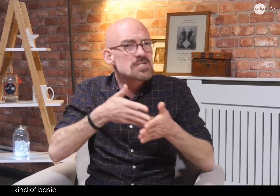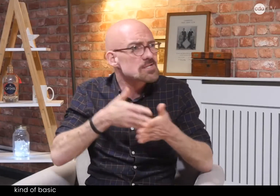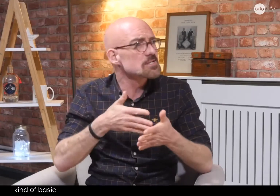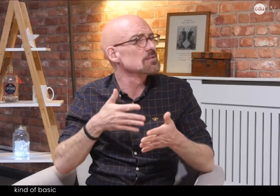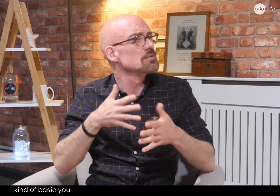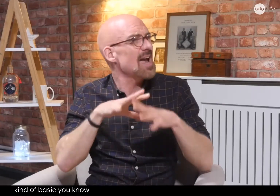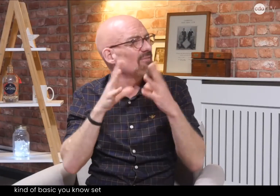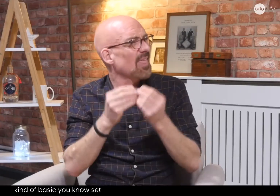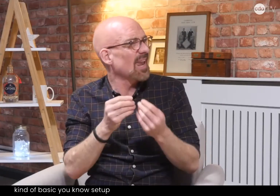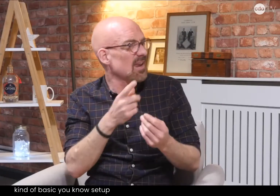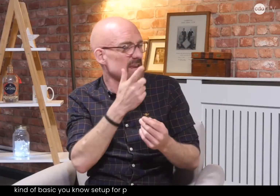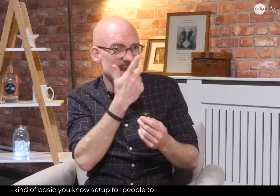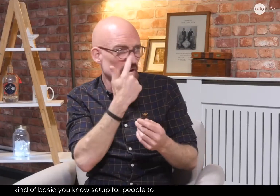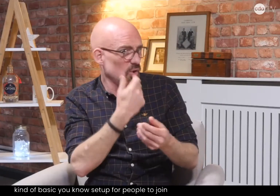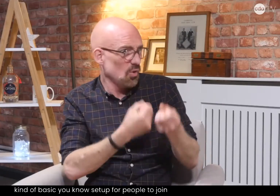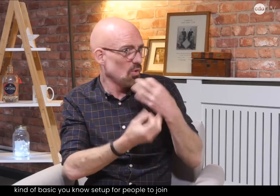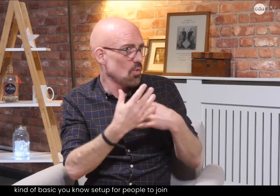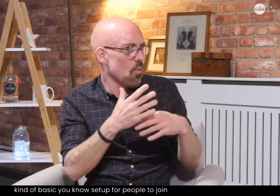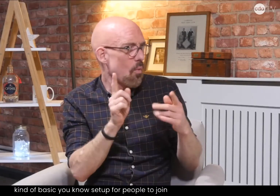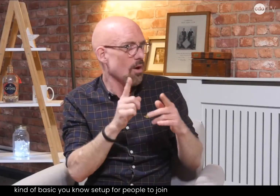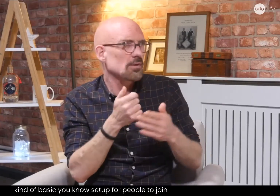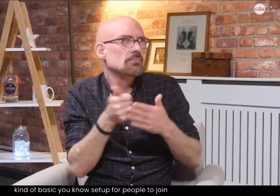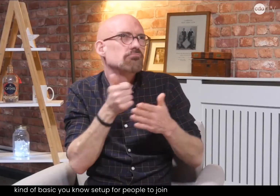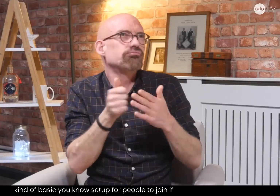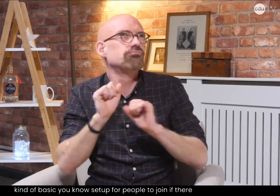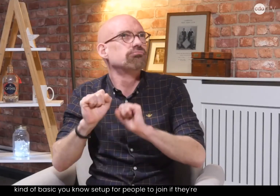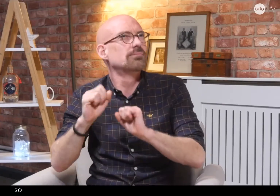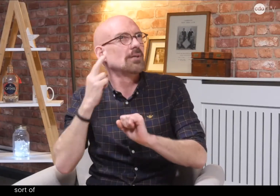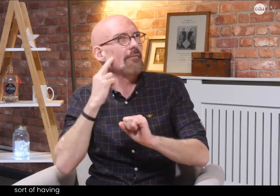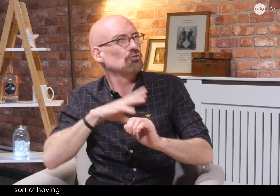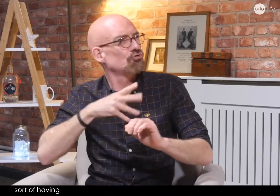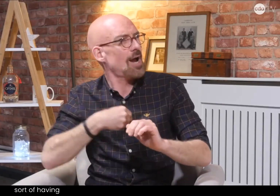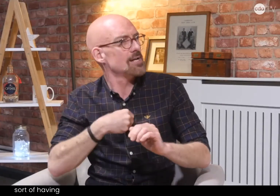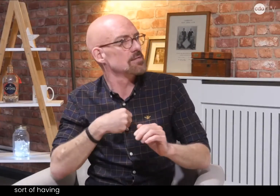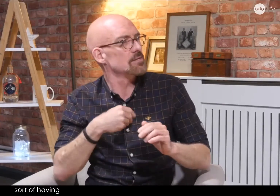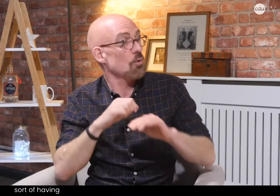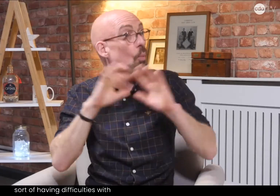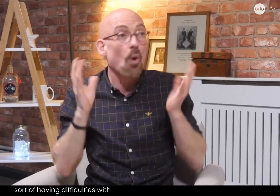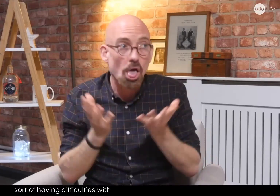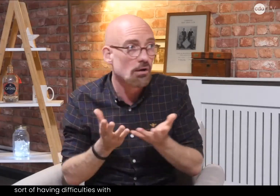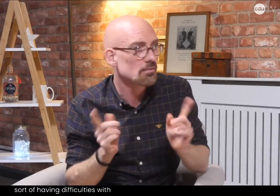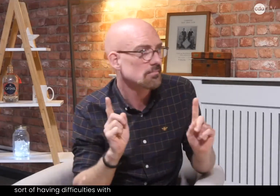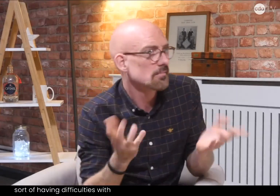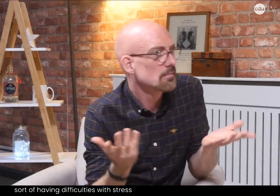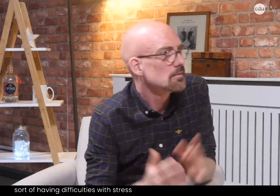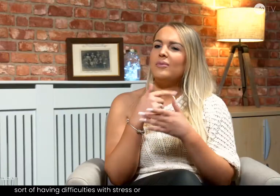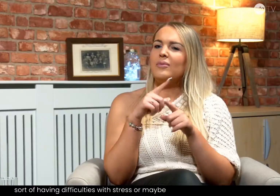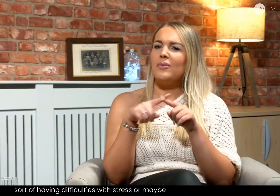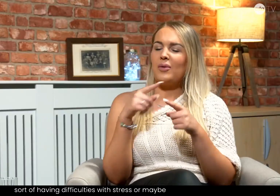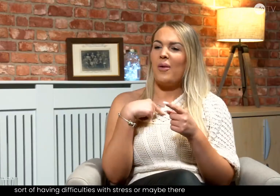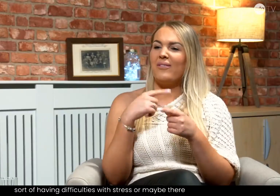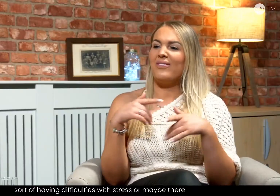join, if they're sort of having difficulties with stress or maybe they're facing a lot of barriers in the deaf